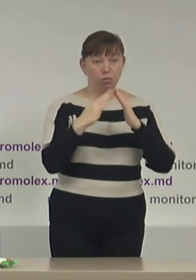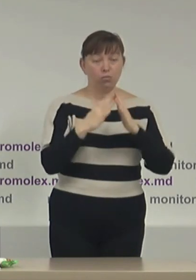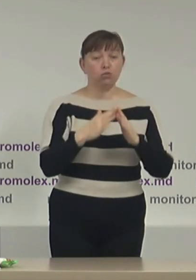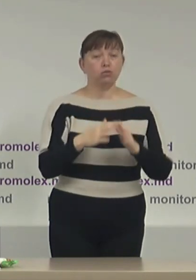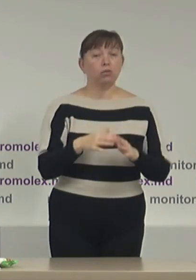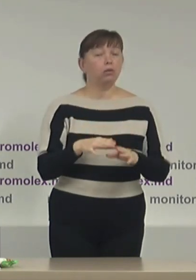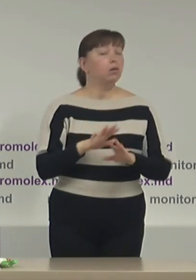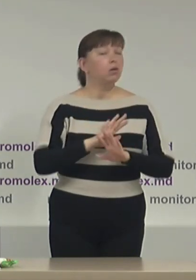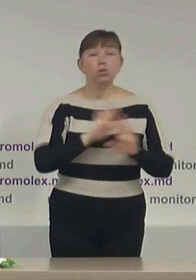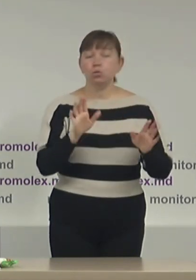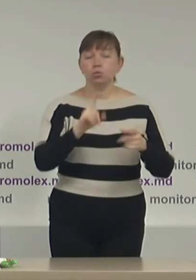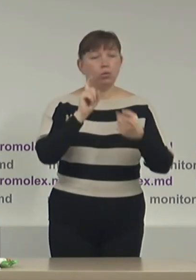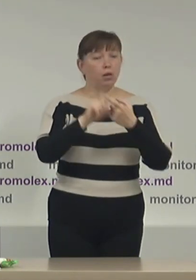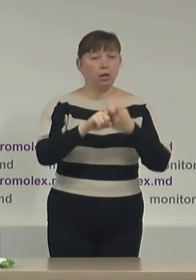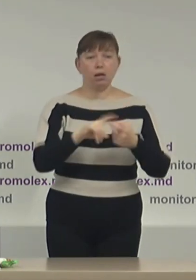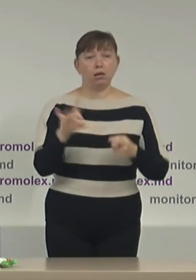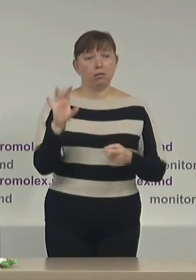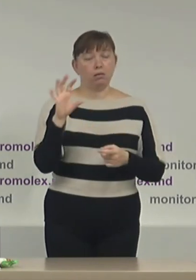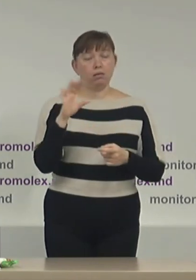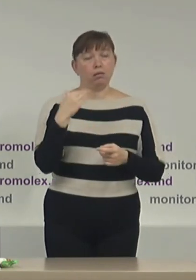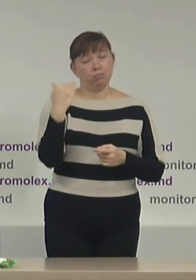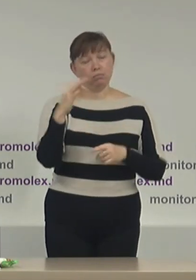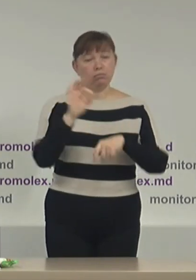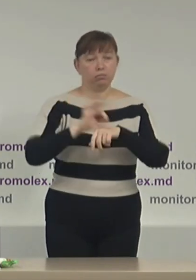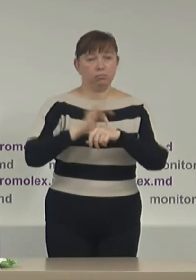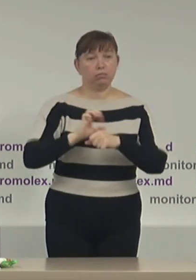for the mobile box